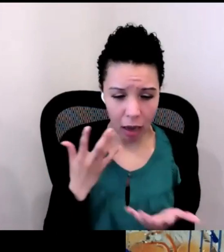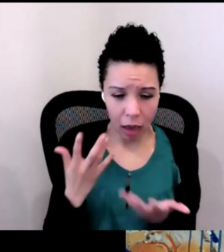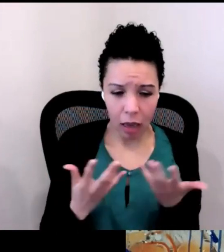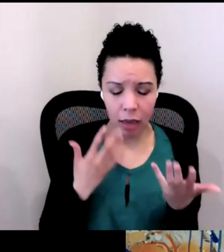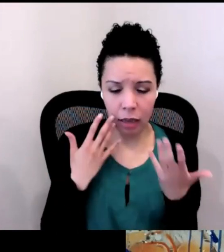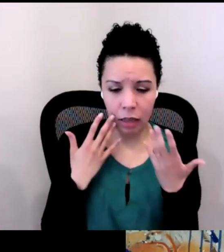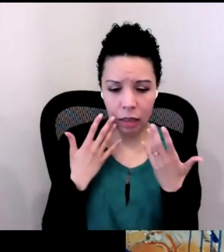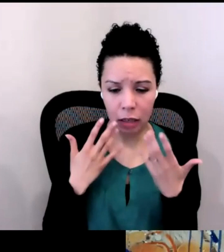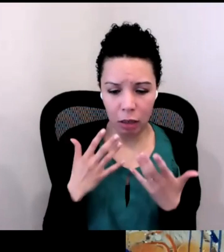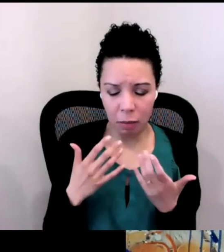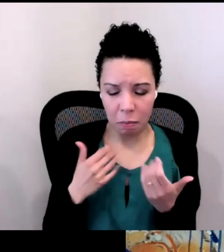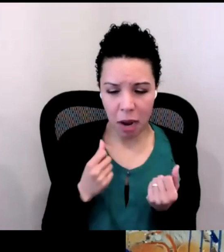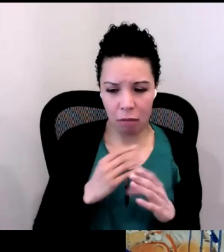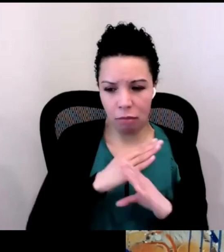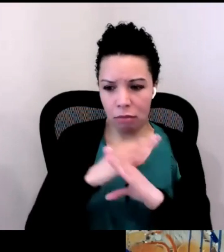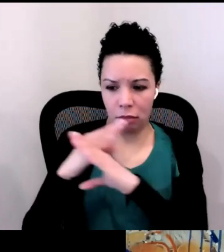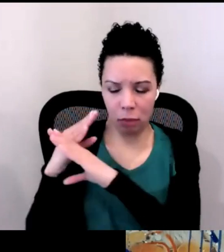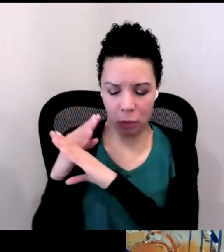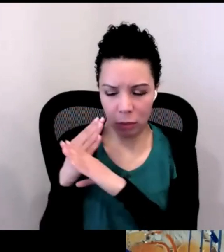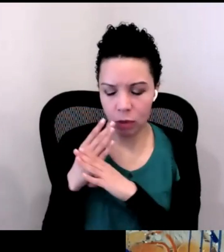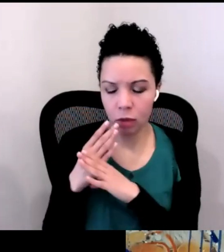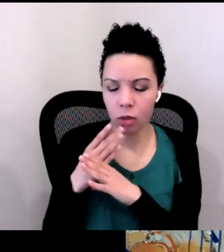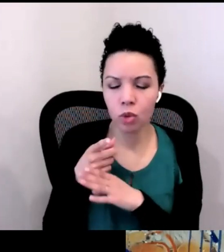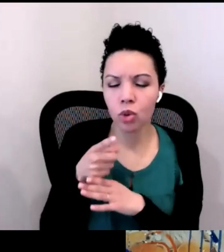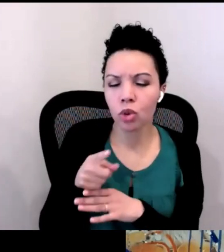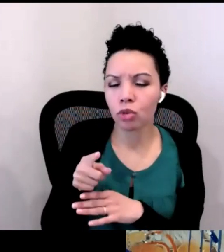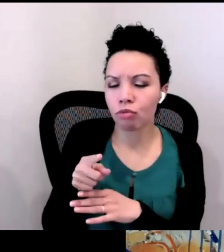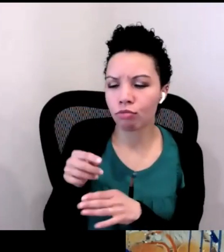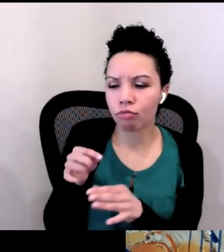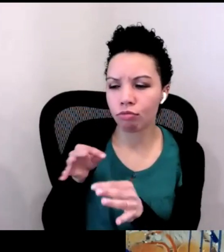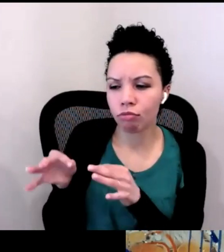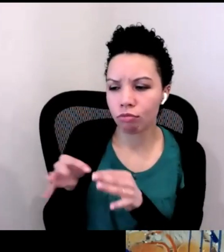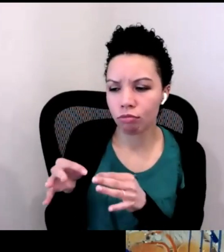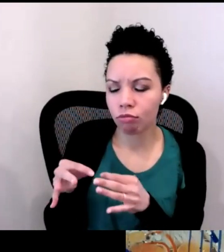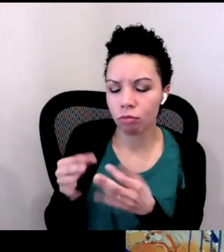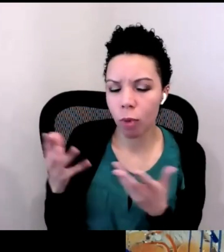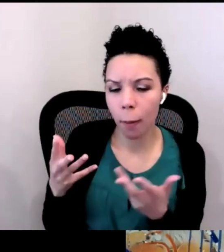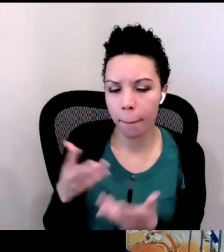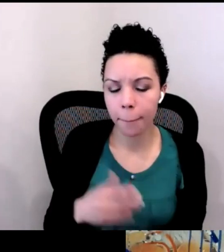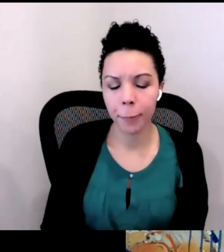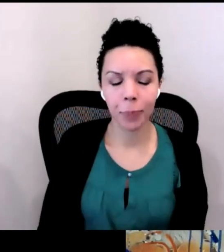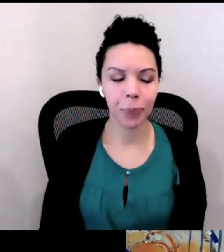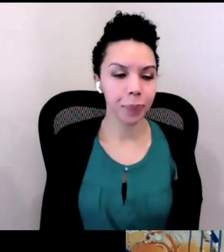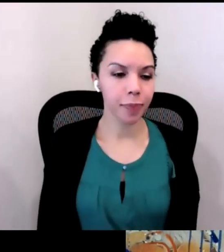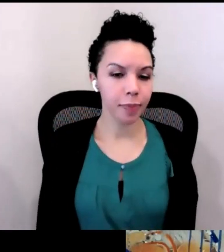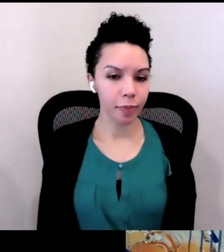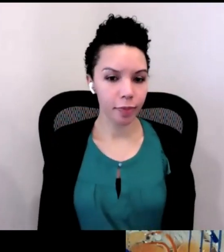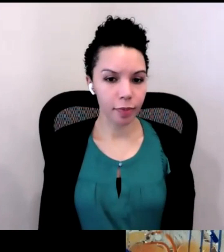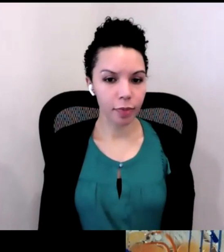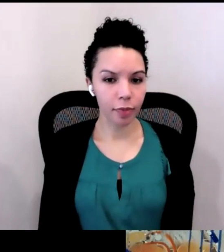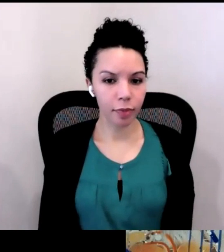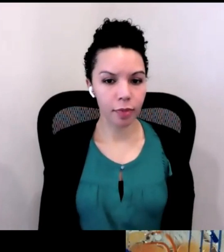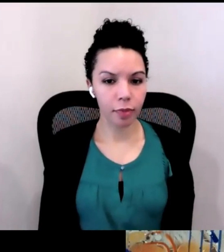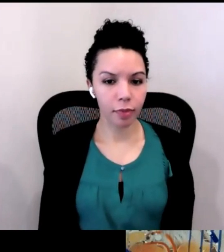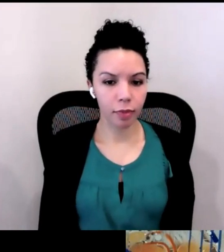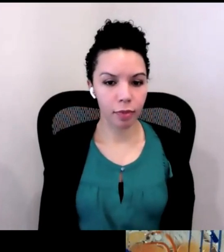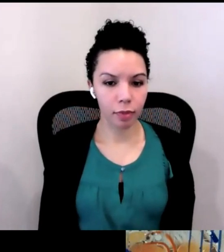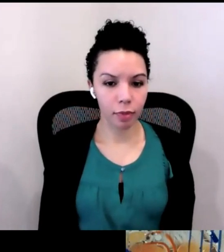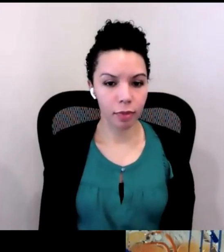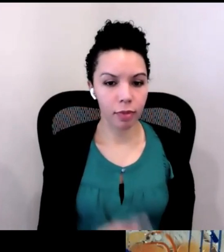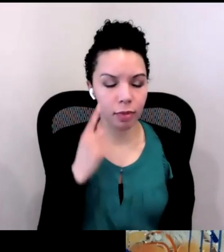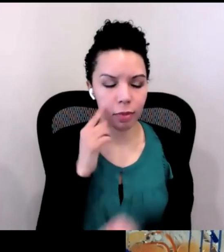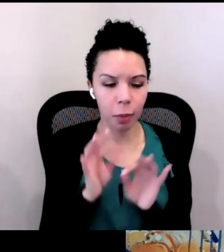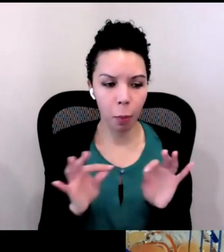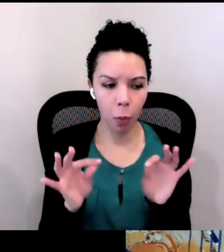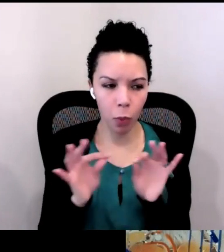many obstacles in front of me? What would you say to that student? I think knowing what you are or are not ready for is the